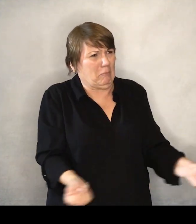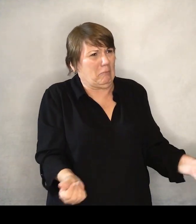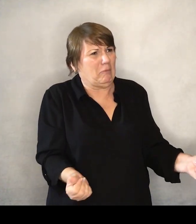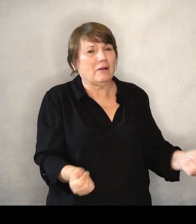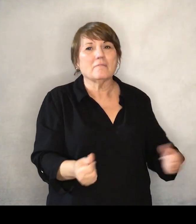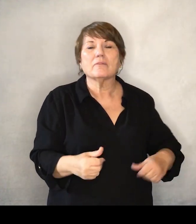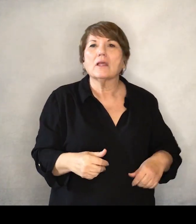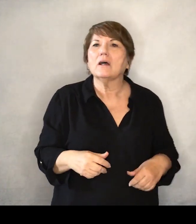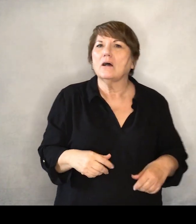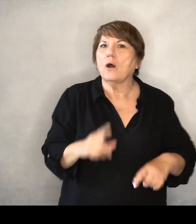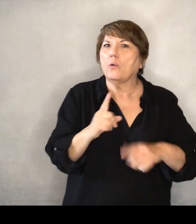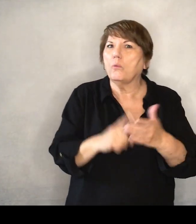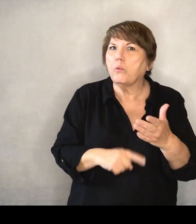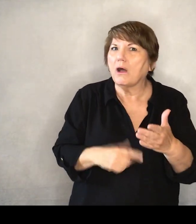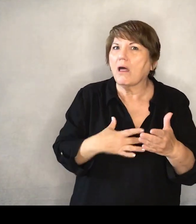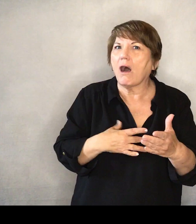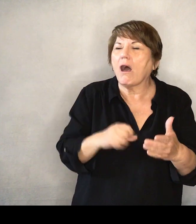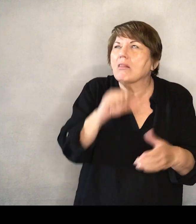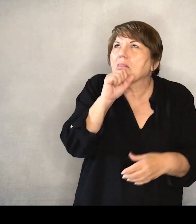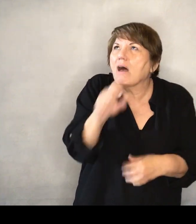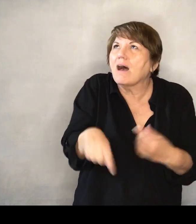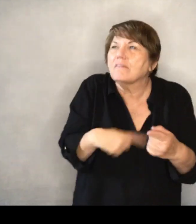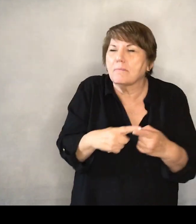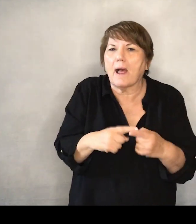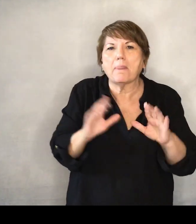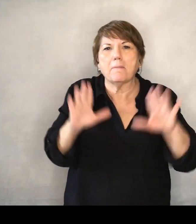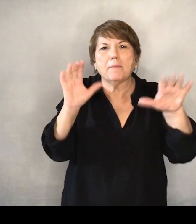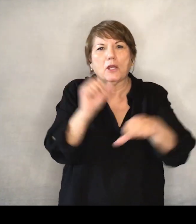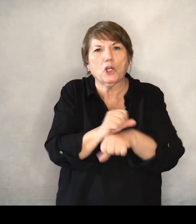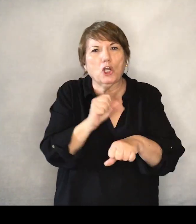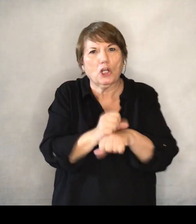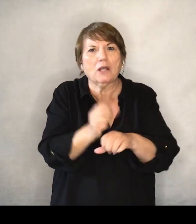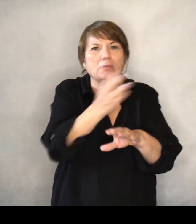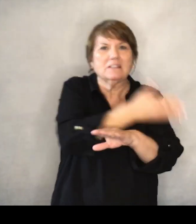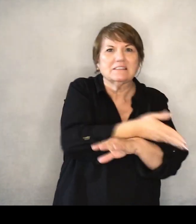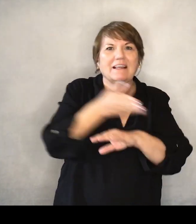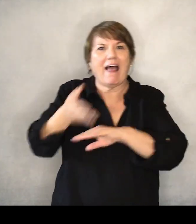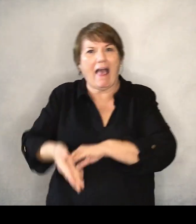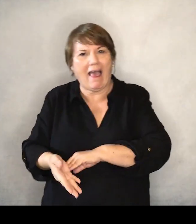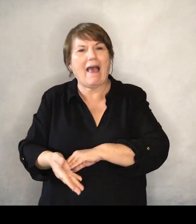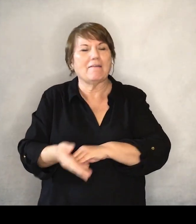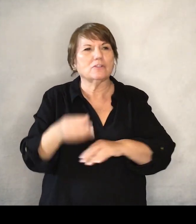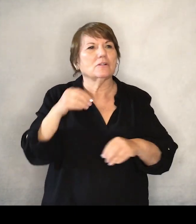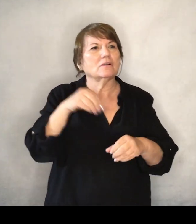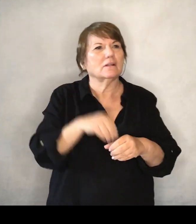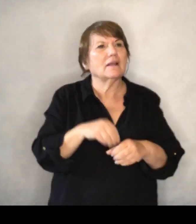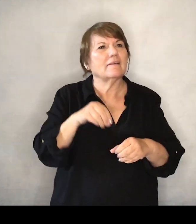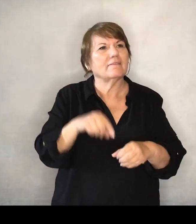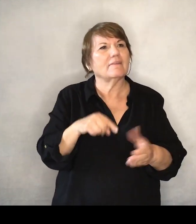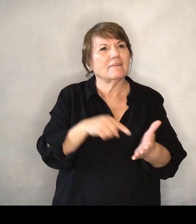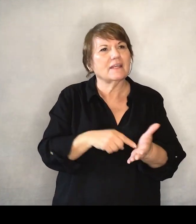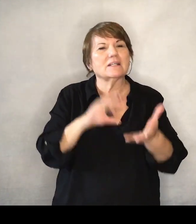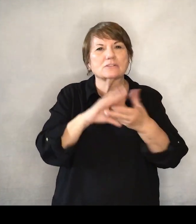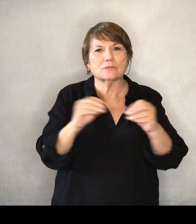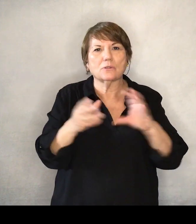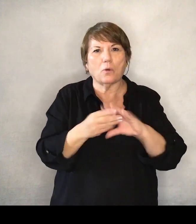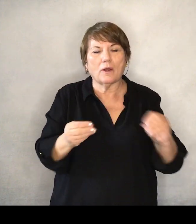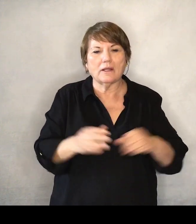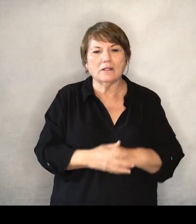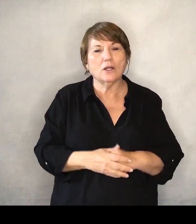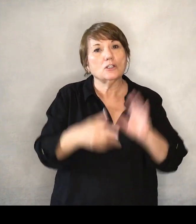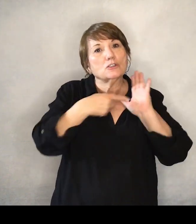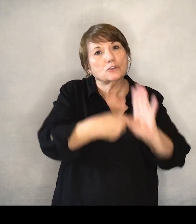What I love so much about this miracle and what preceded it and what followed it is that it shows us that